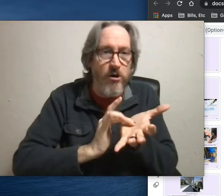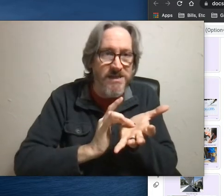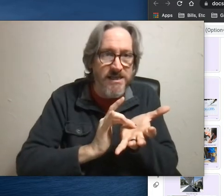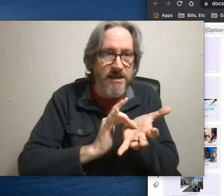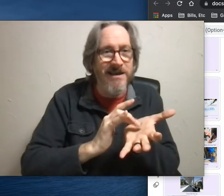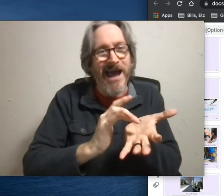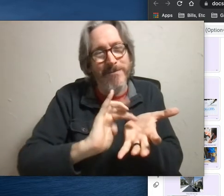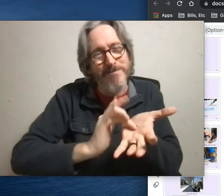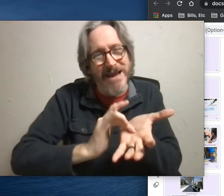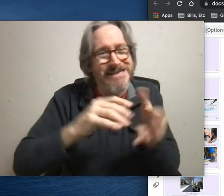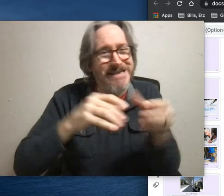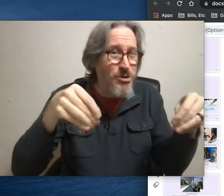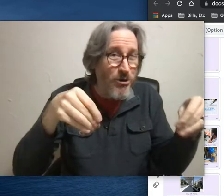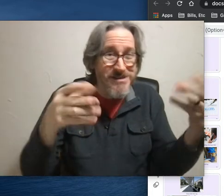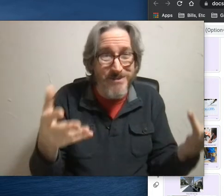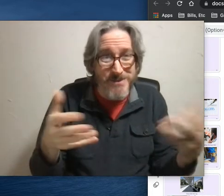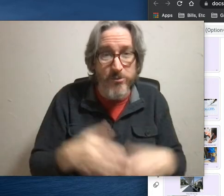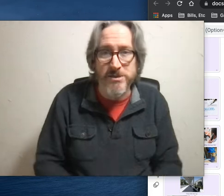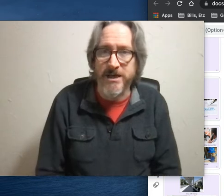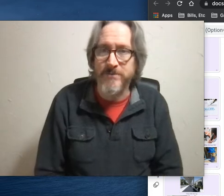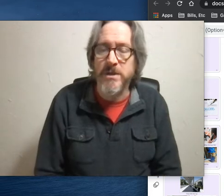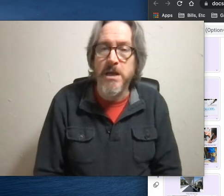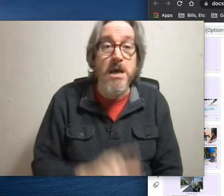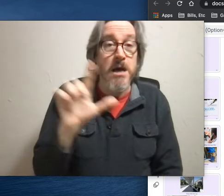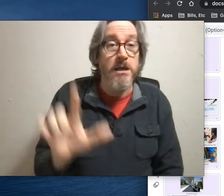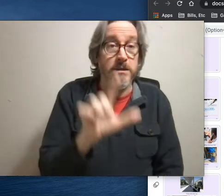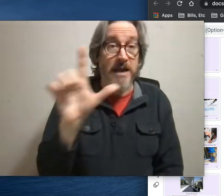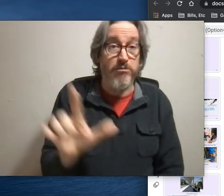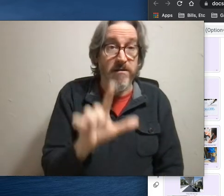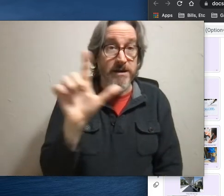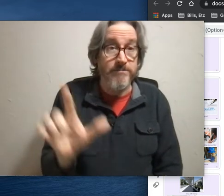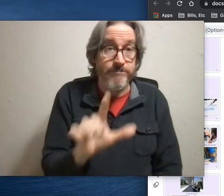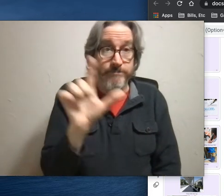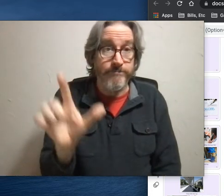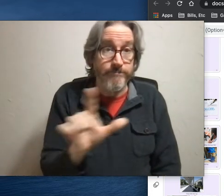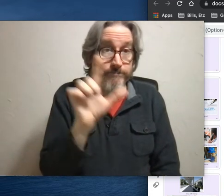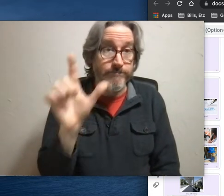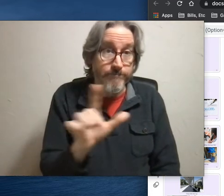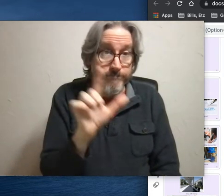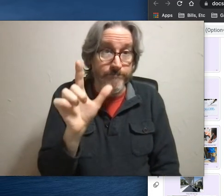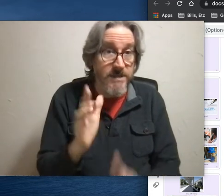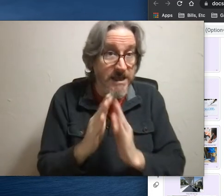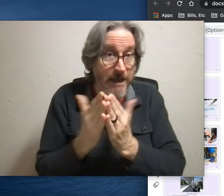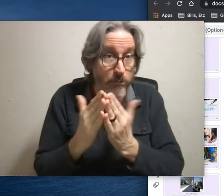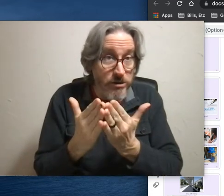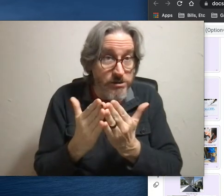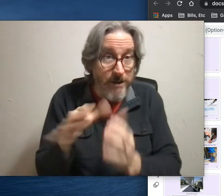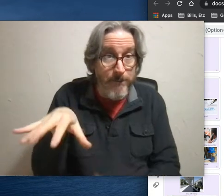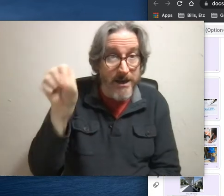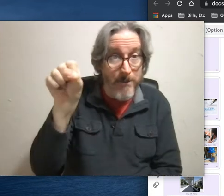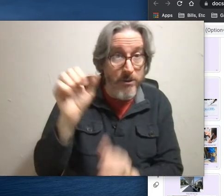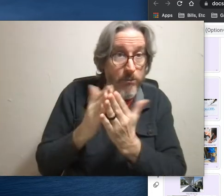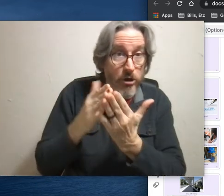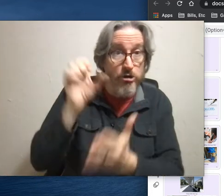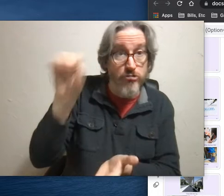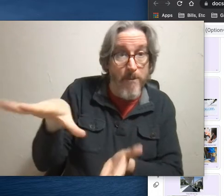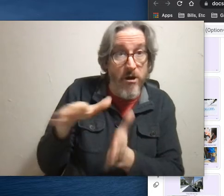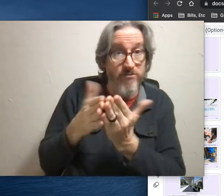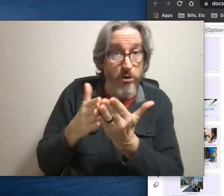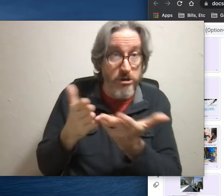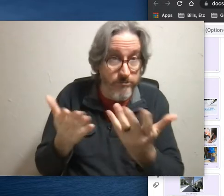to the pharmacy and medicine store. Sometimes people will sign. Library. Getting books, right? Pick up